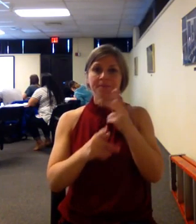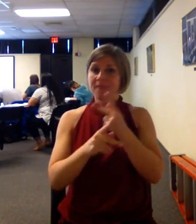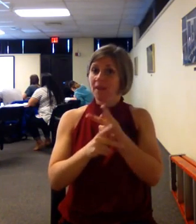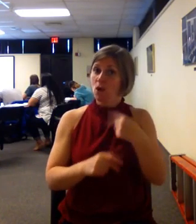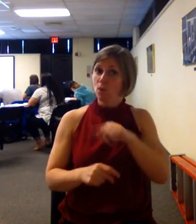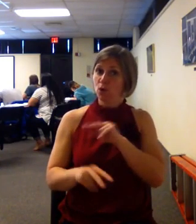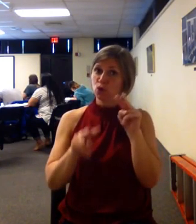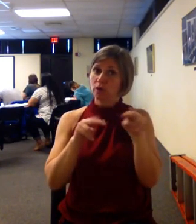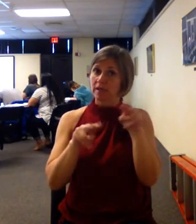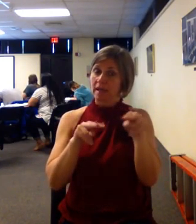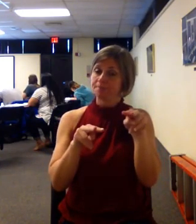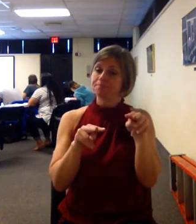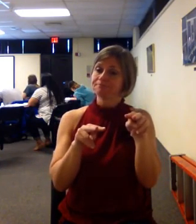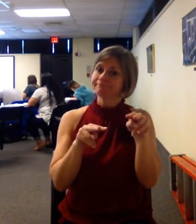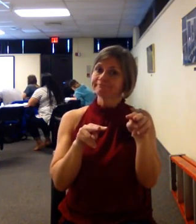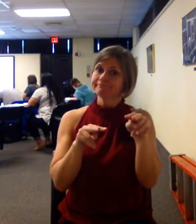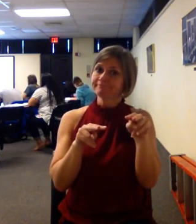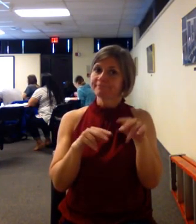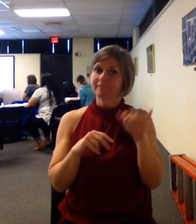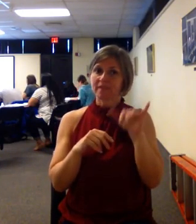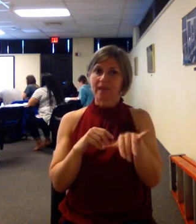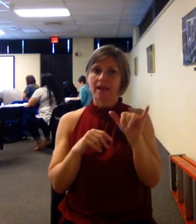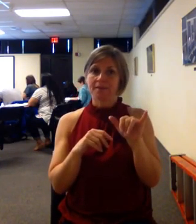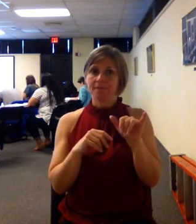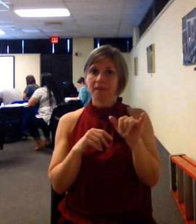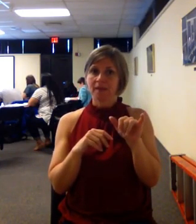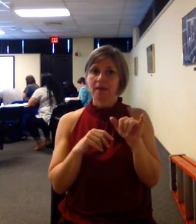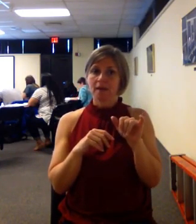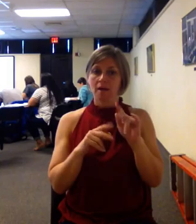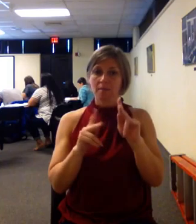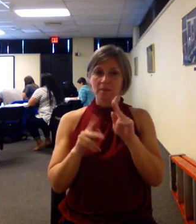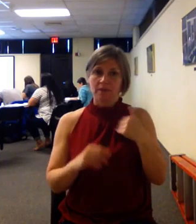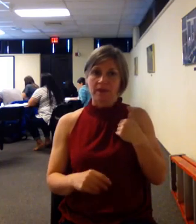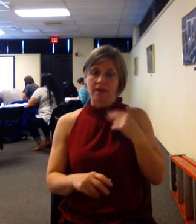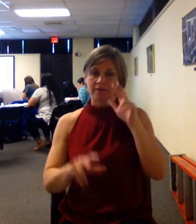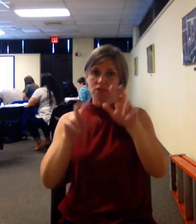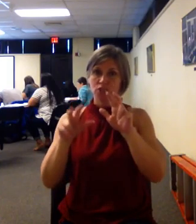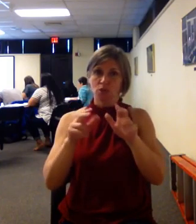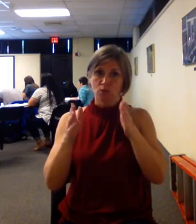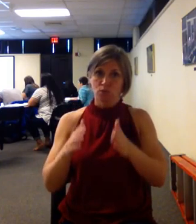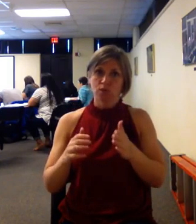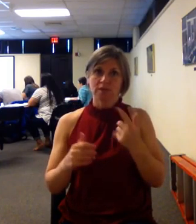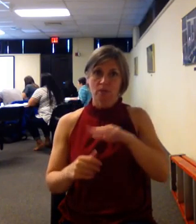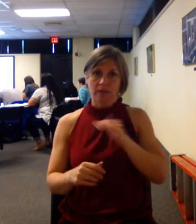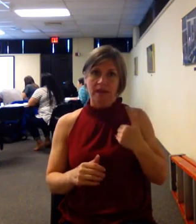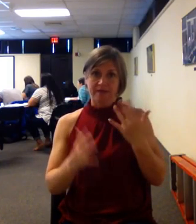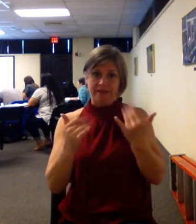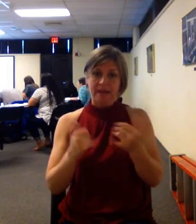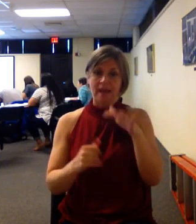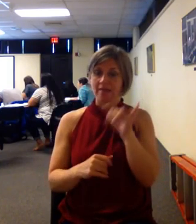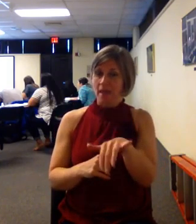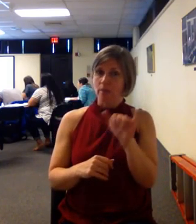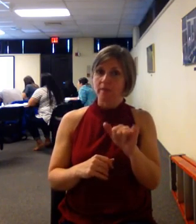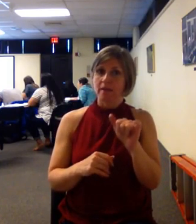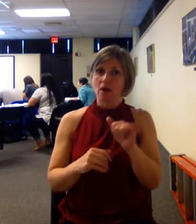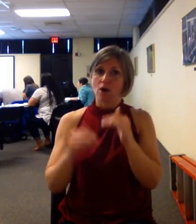looking at the shareholders that we have today, then this would have been our I sub S equation that we would use in